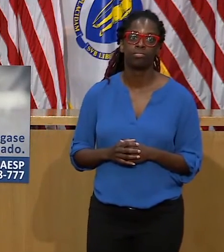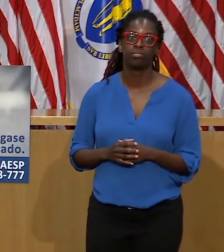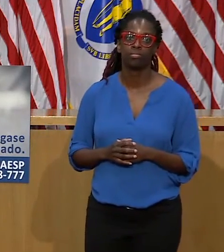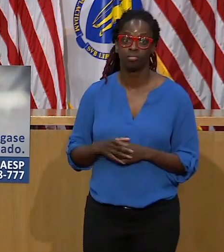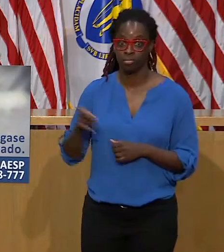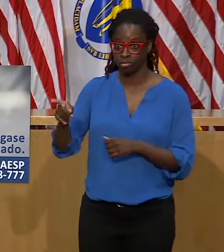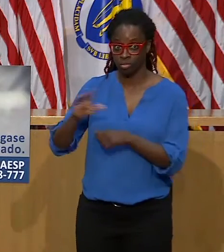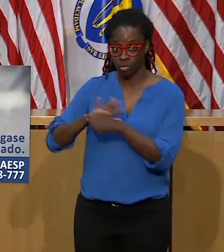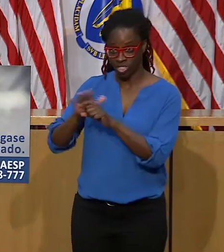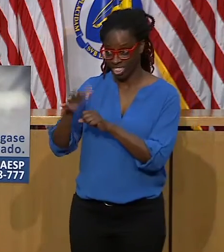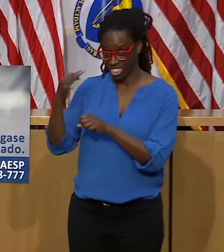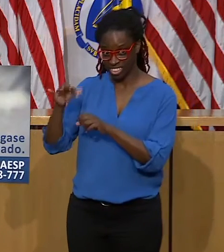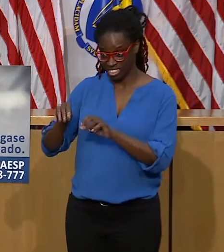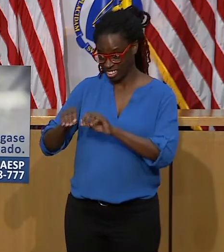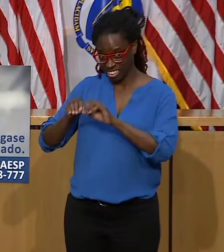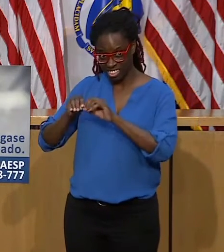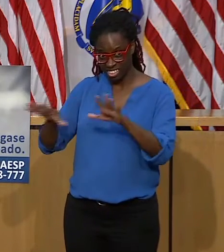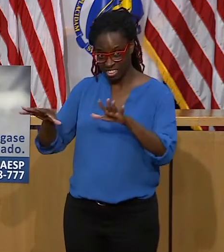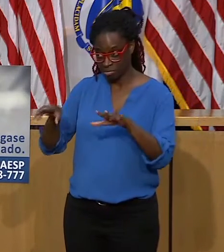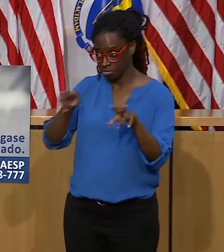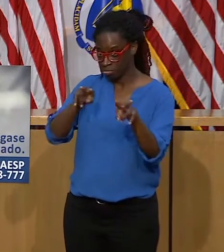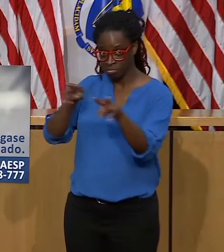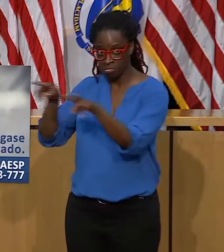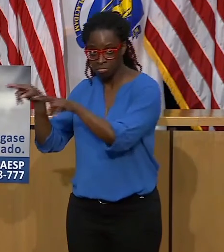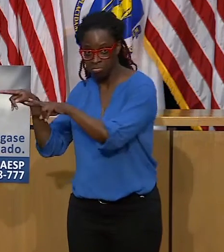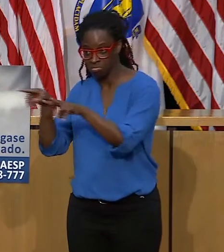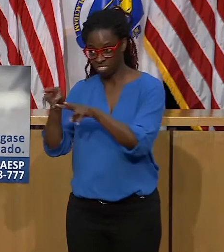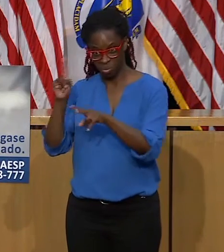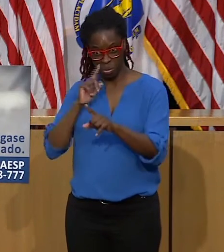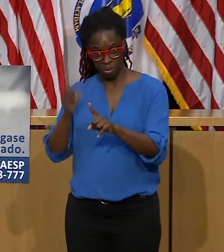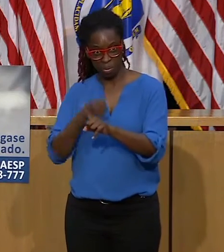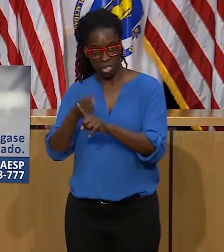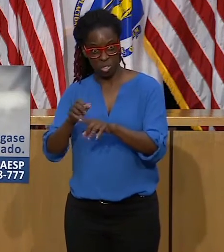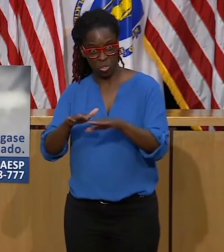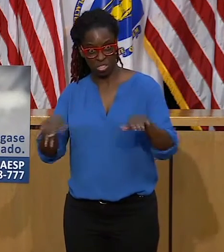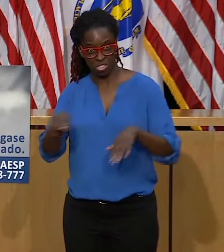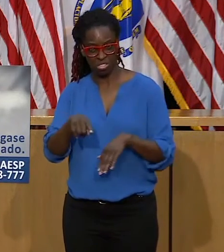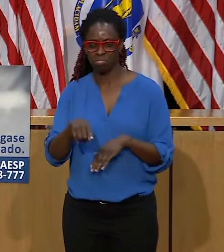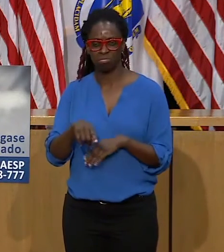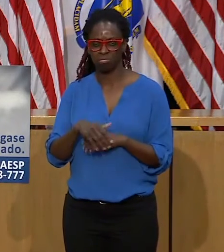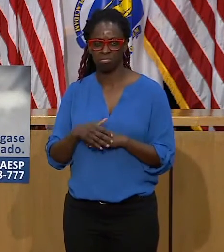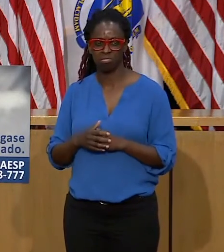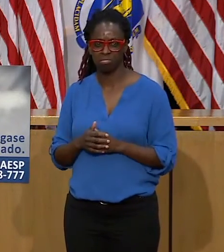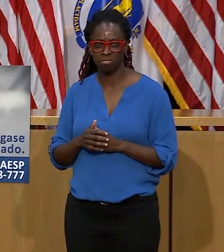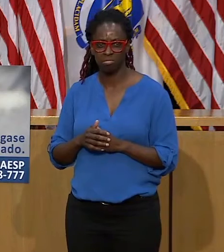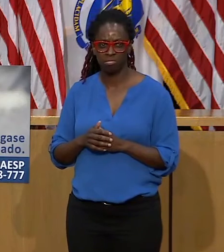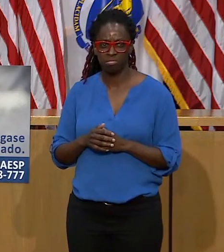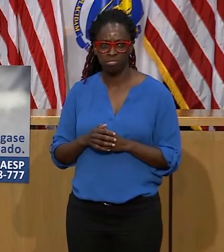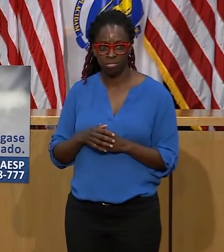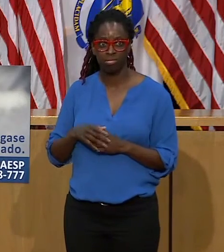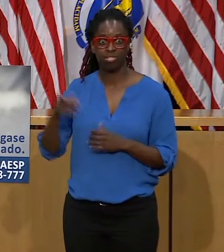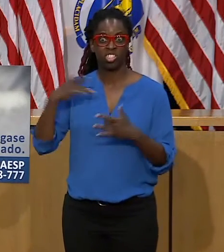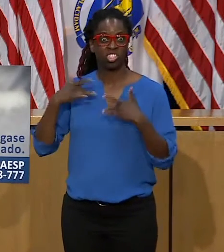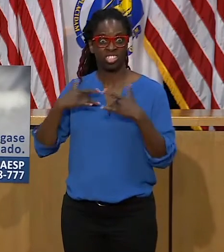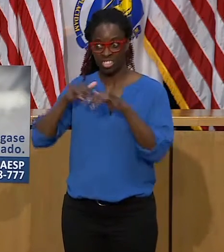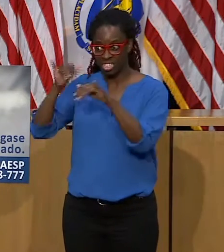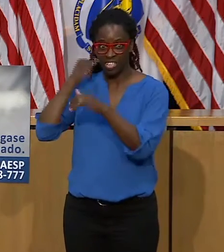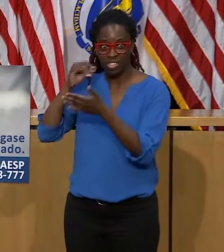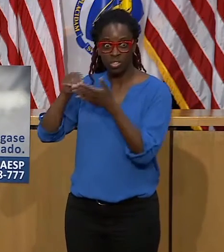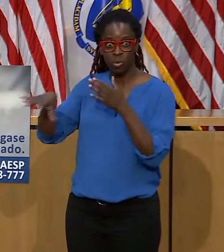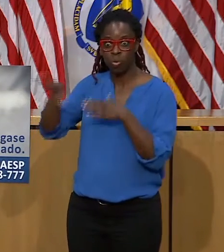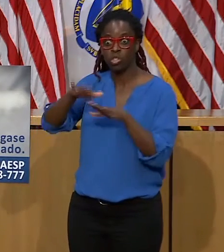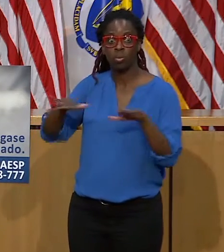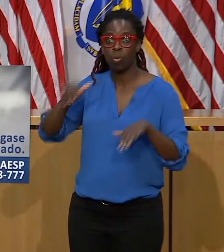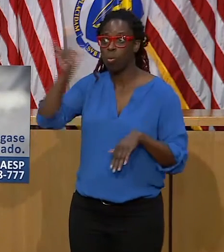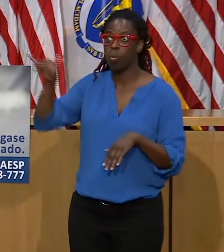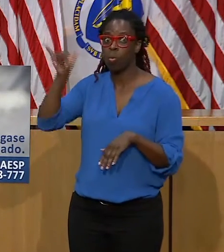negative impact on their education, mental health, and social development has been substantial. The